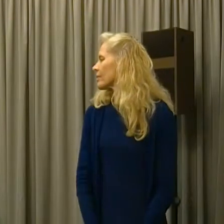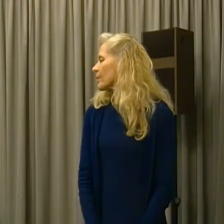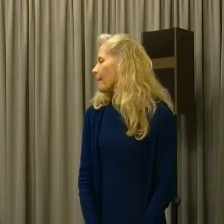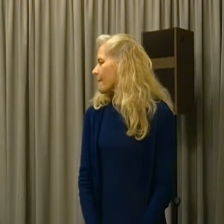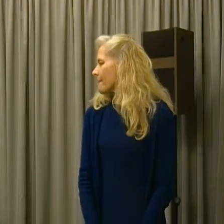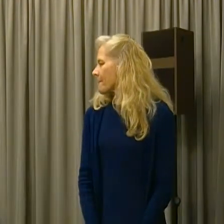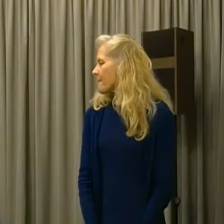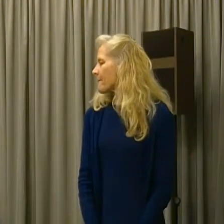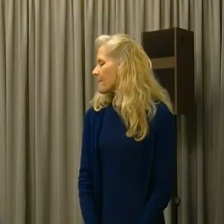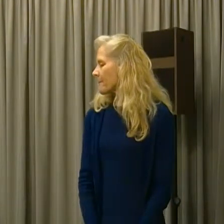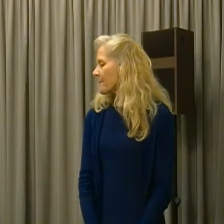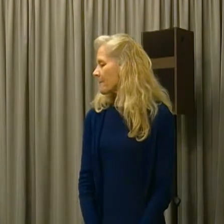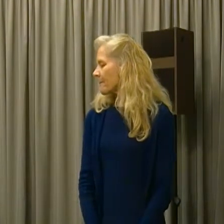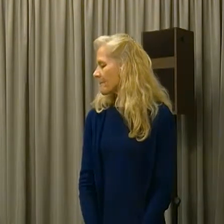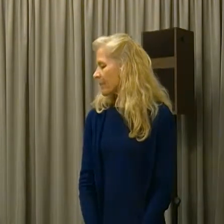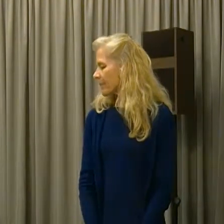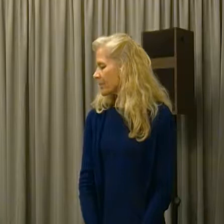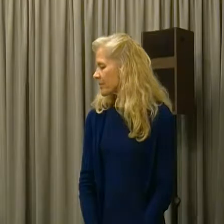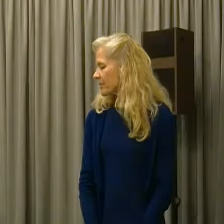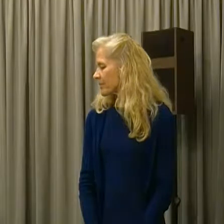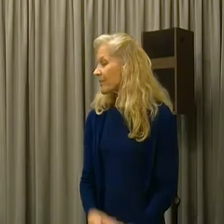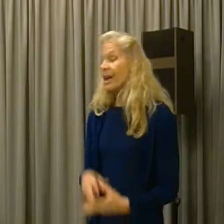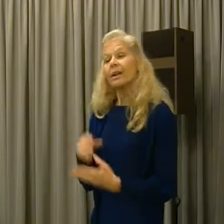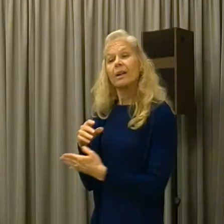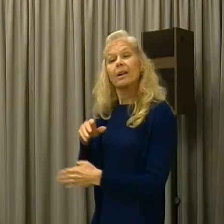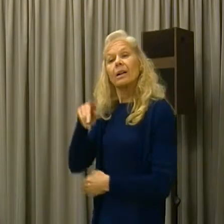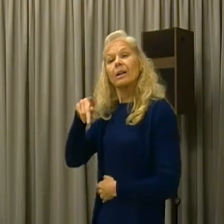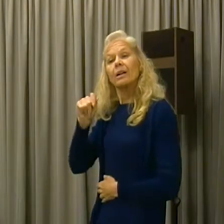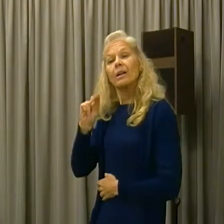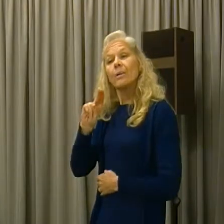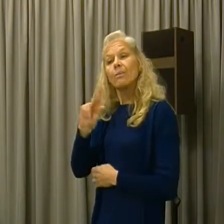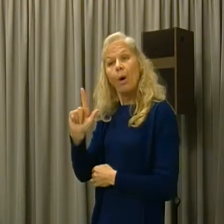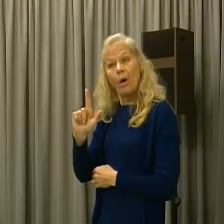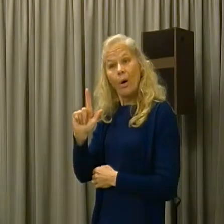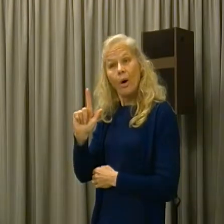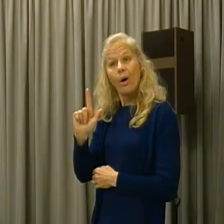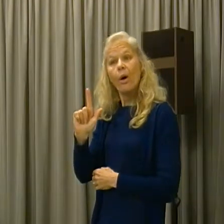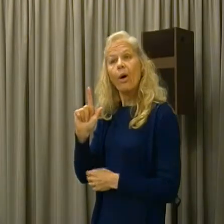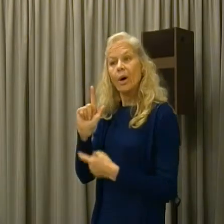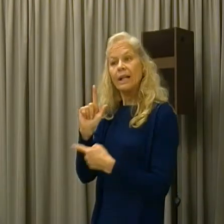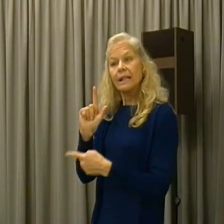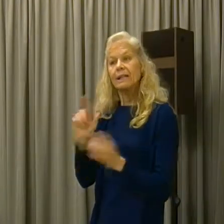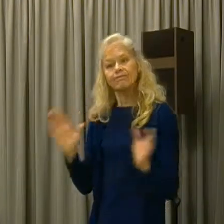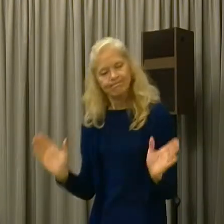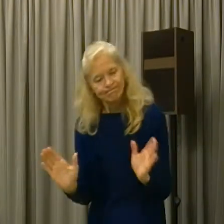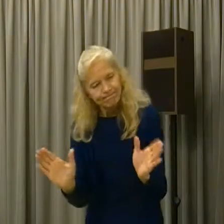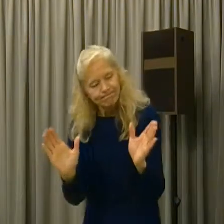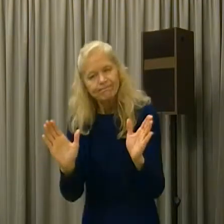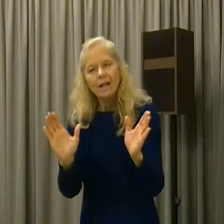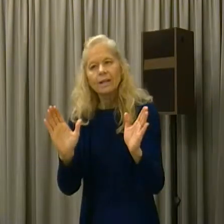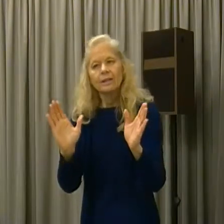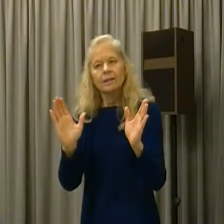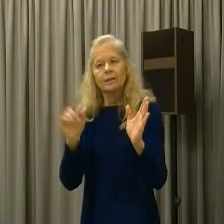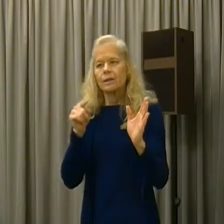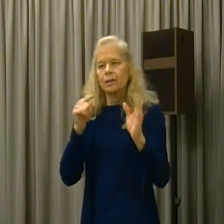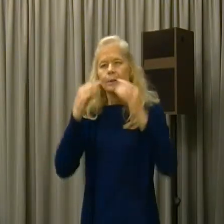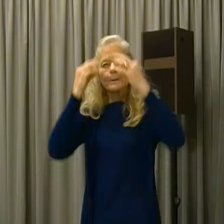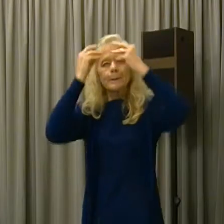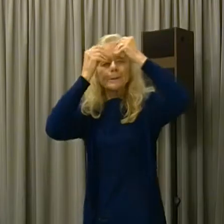We're exhorted to recognize and capture our wrong thought, our wrong thinking, and bring it in obedience to Christ. We're exhorted to do this so we